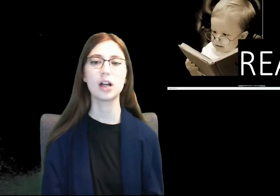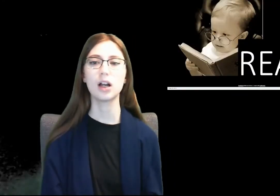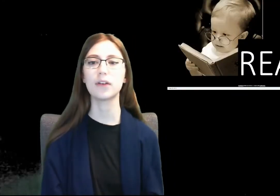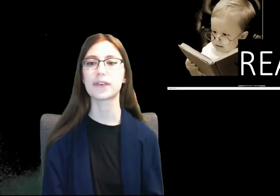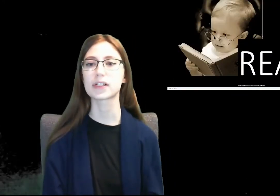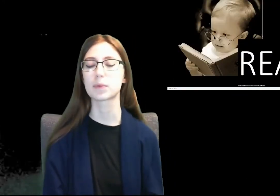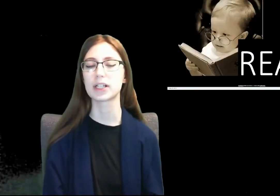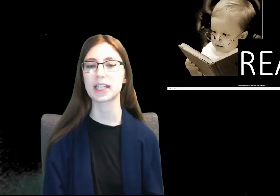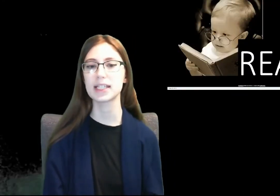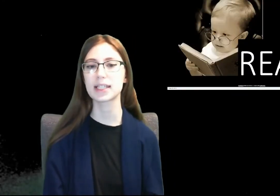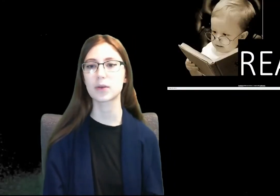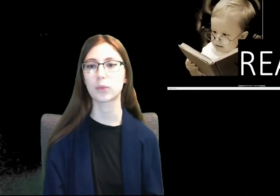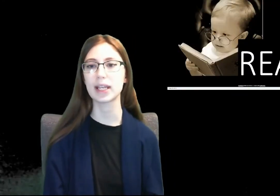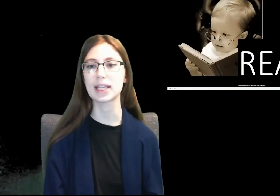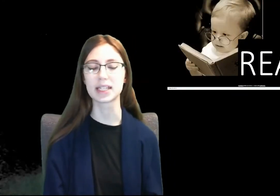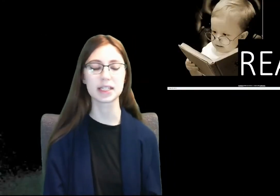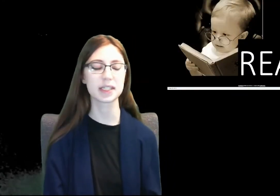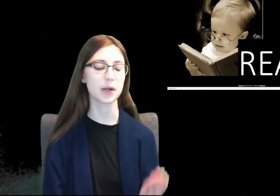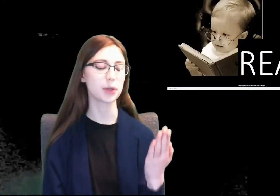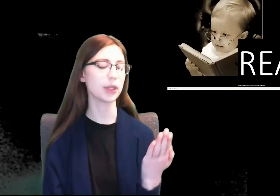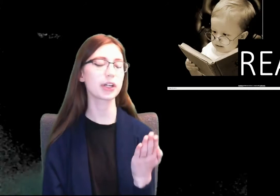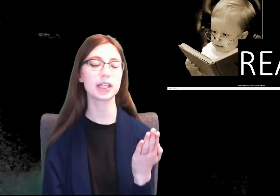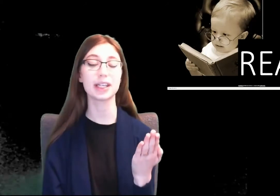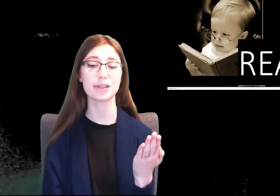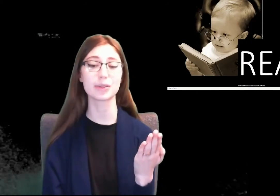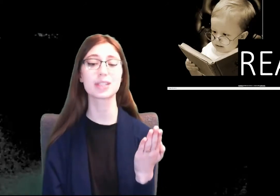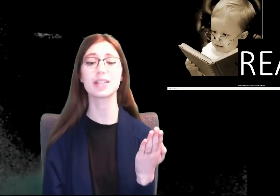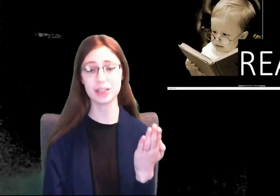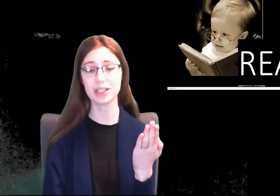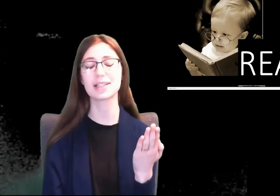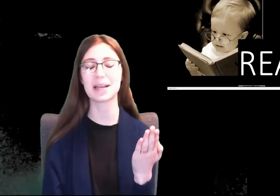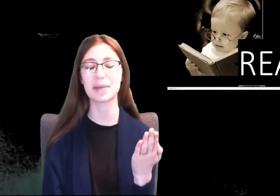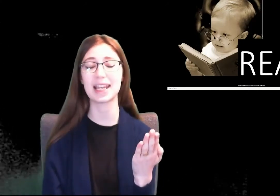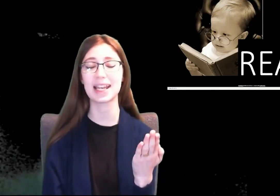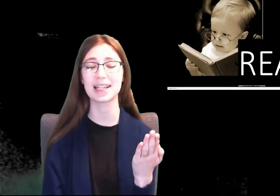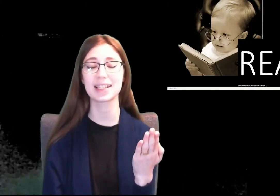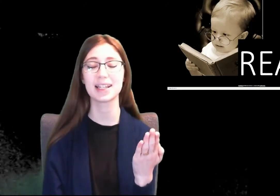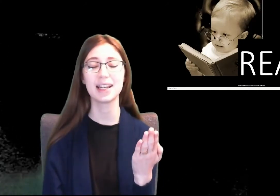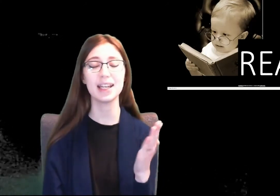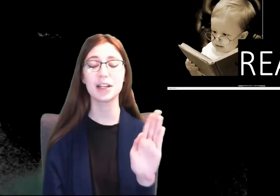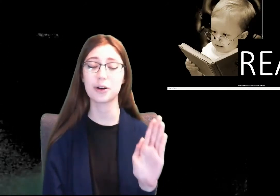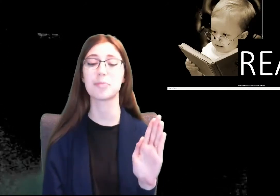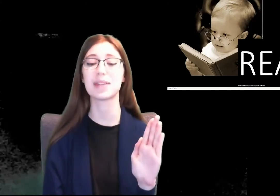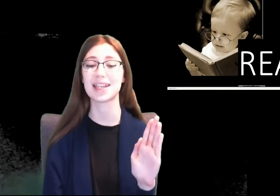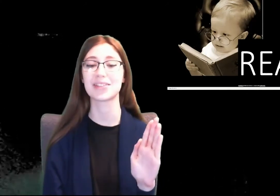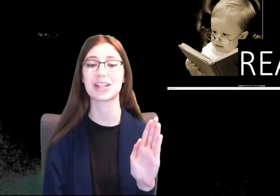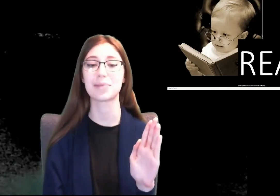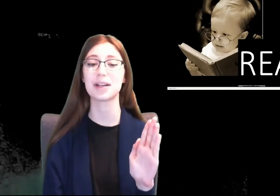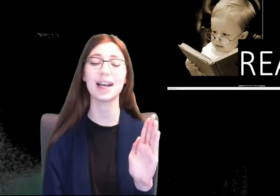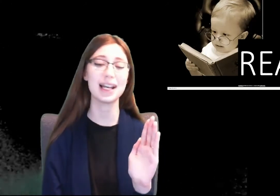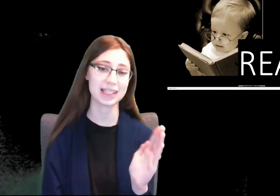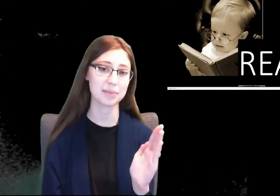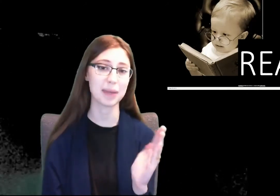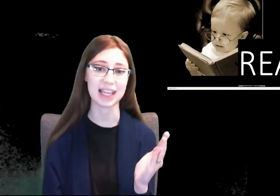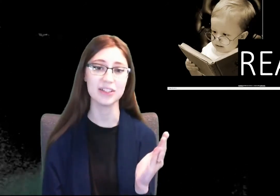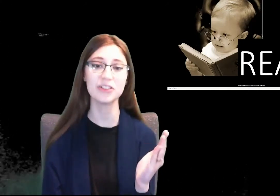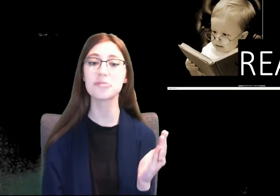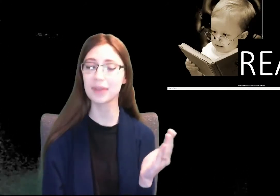Our first word is read. So you're going to use your non-dominant hand in an open B hand shape as a page.